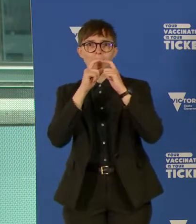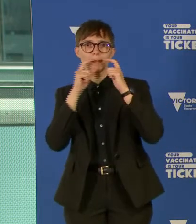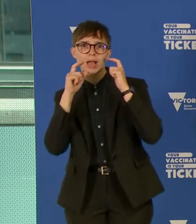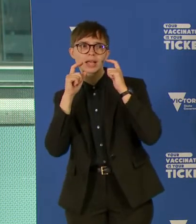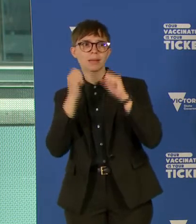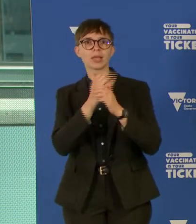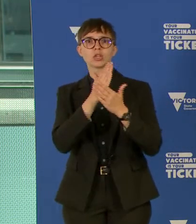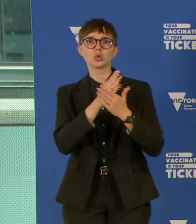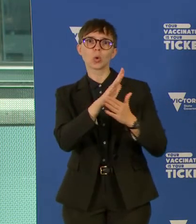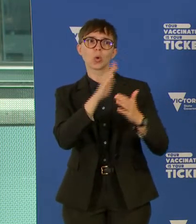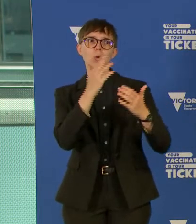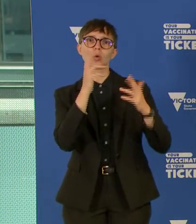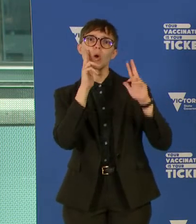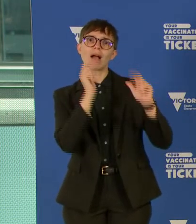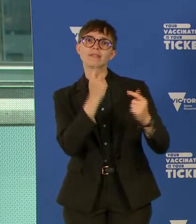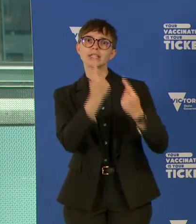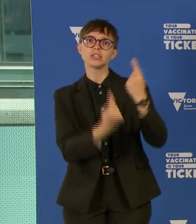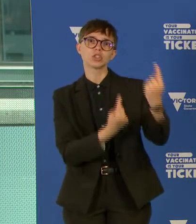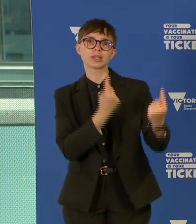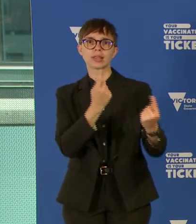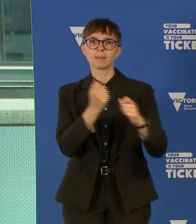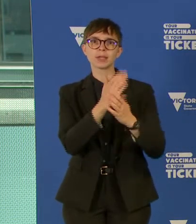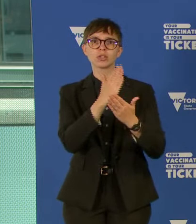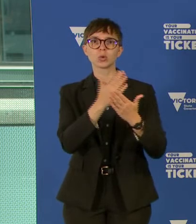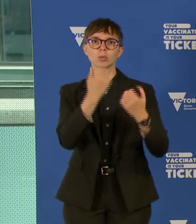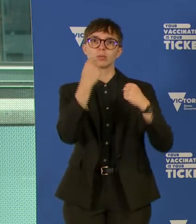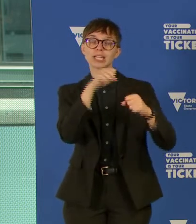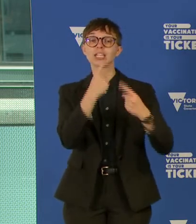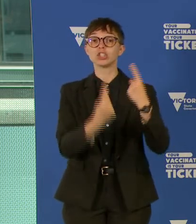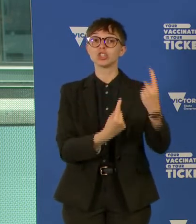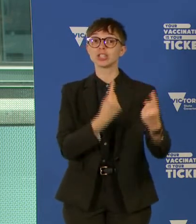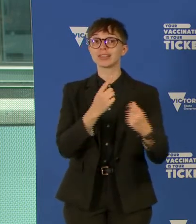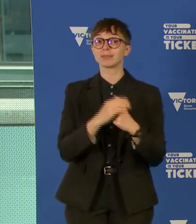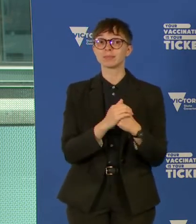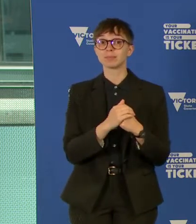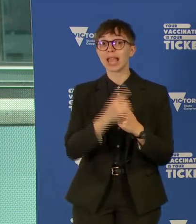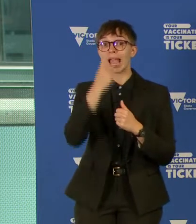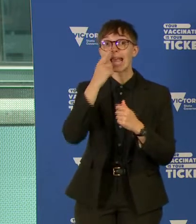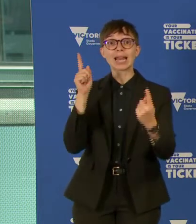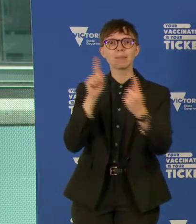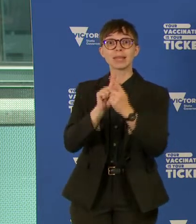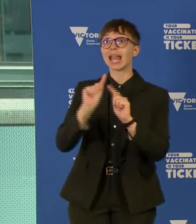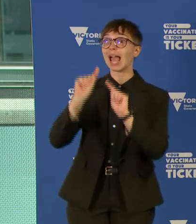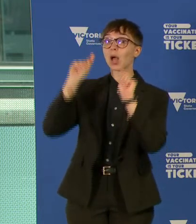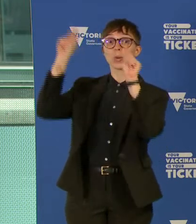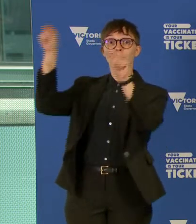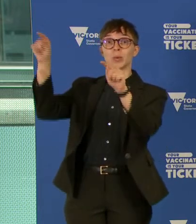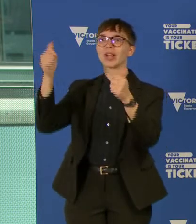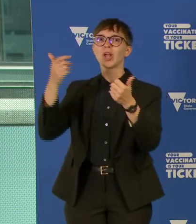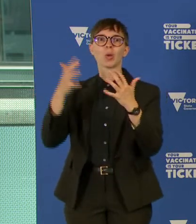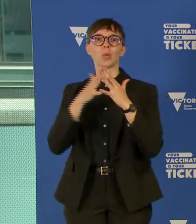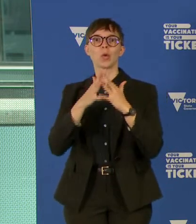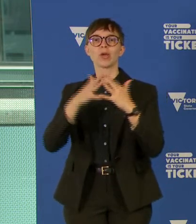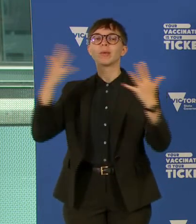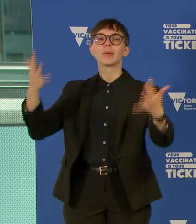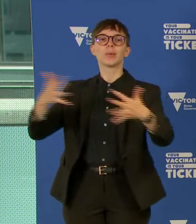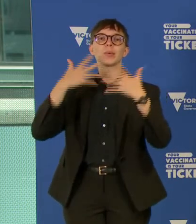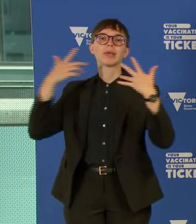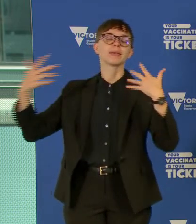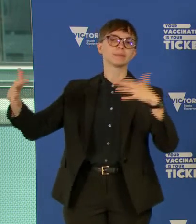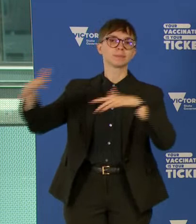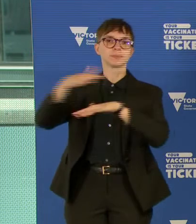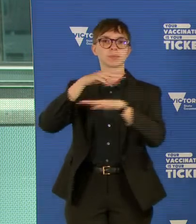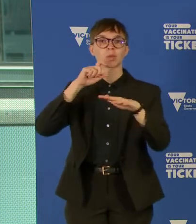particularly at-risk individuals. If there's an opportunity to meet outdoors, that's a really important decision to make. That'll reduce that risk of